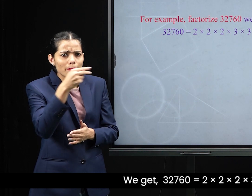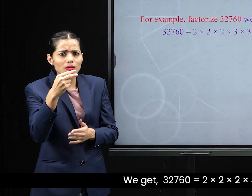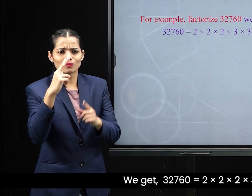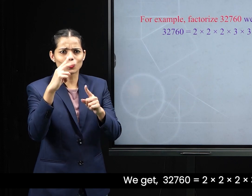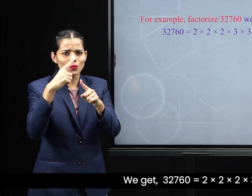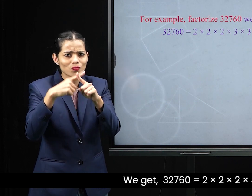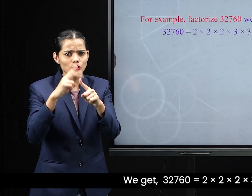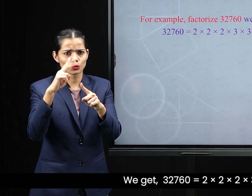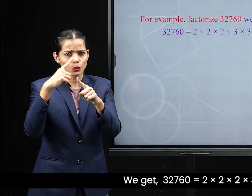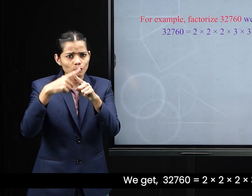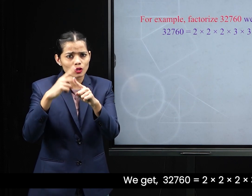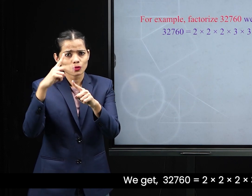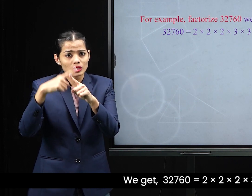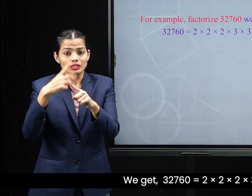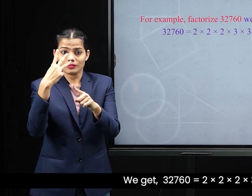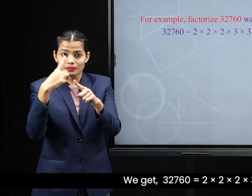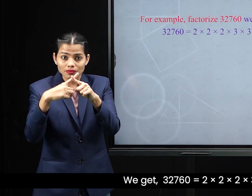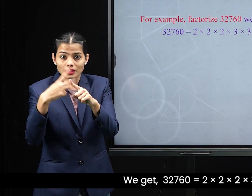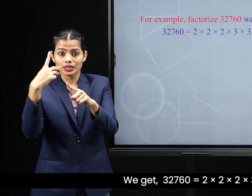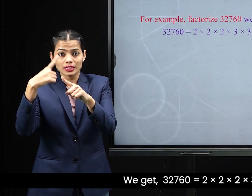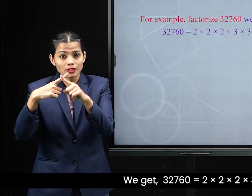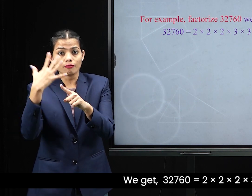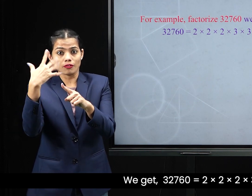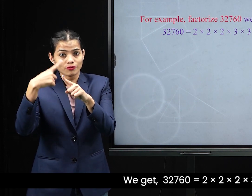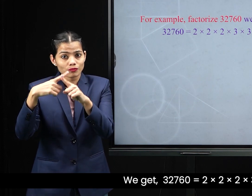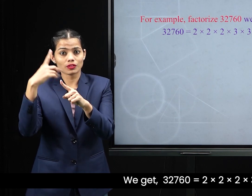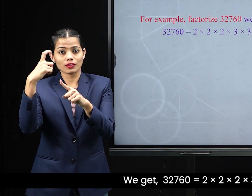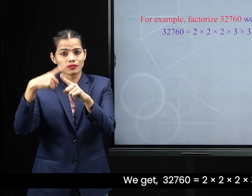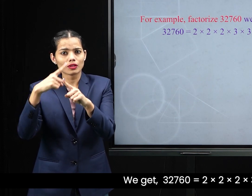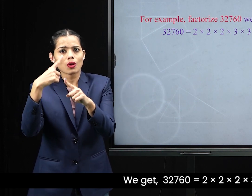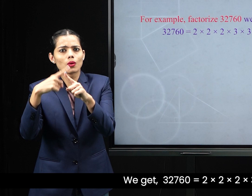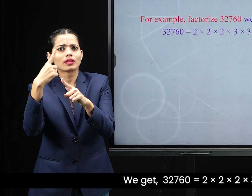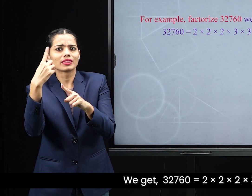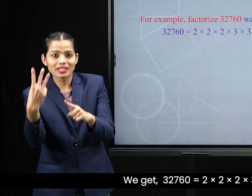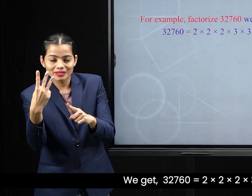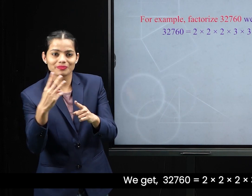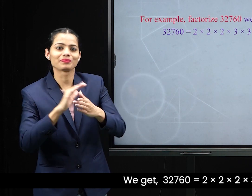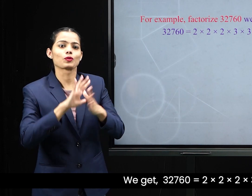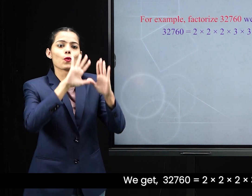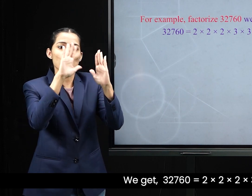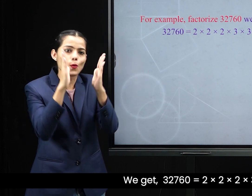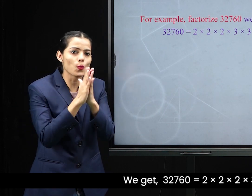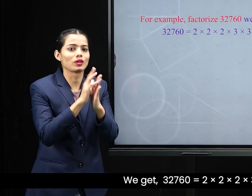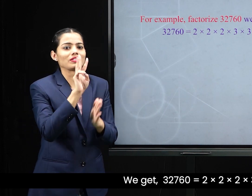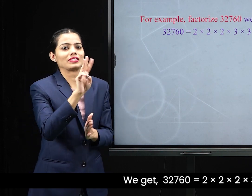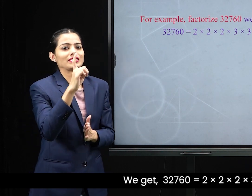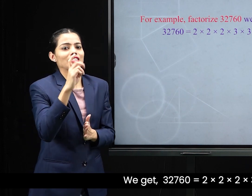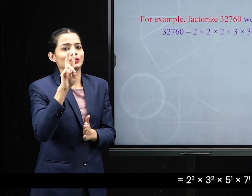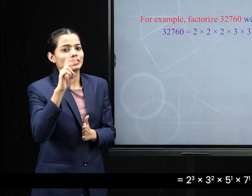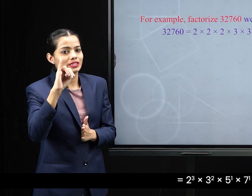32,760 is equal to 2 into 2 into 2 into 3 into 3 into 5 into 7 into 13 is equal